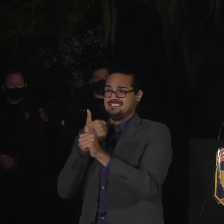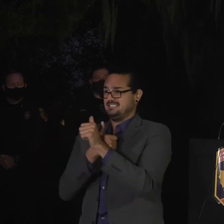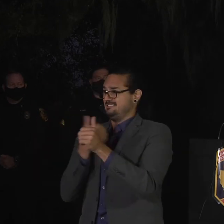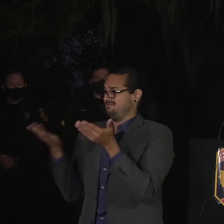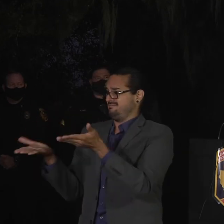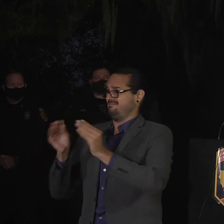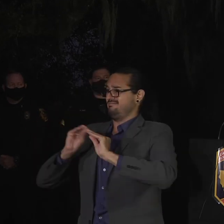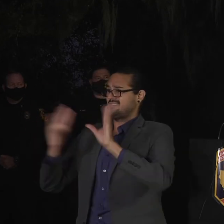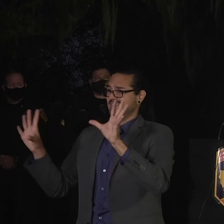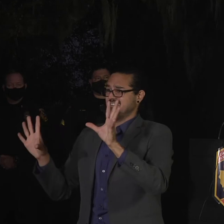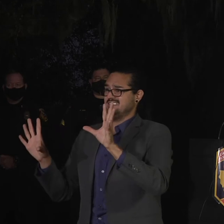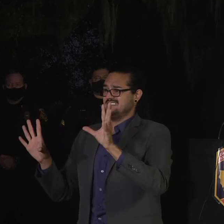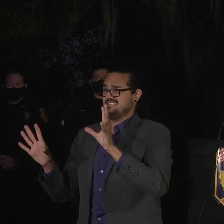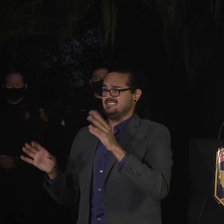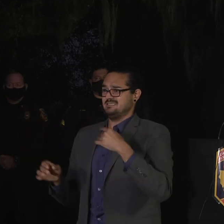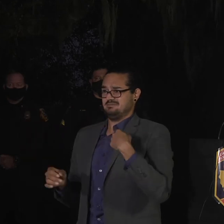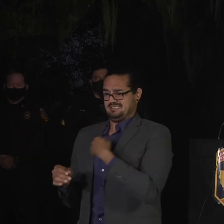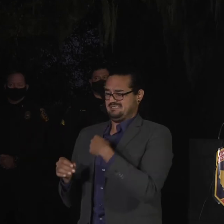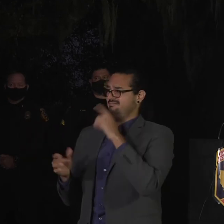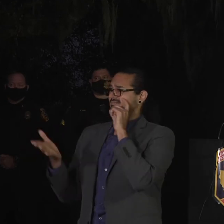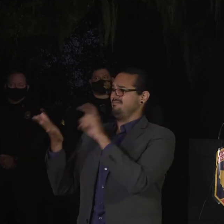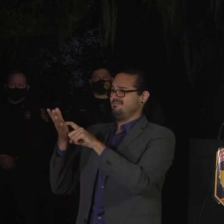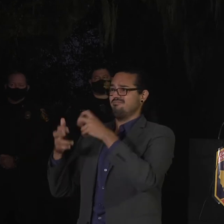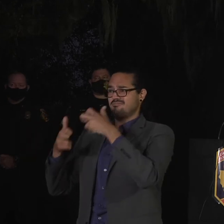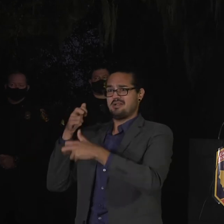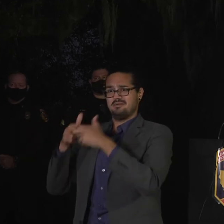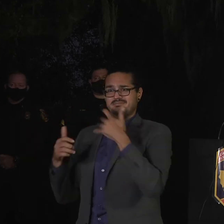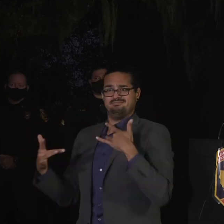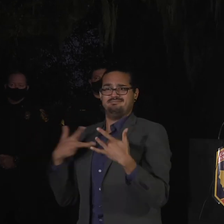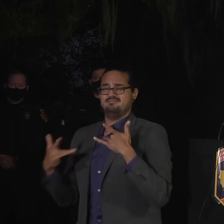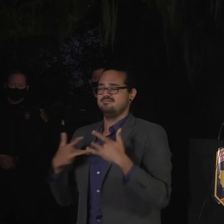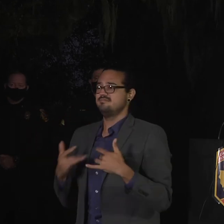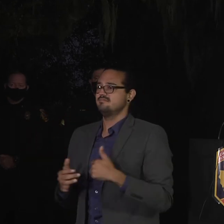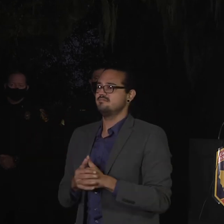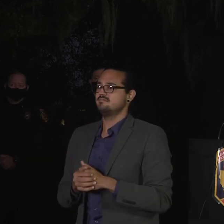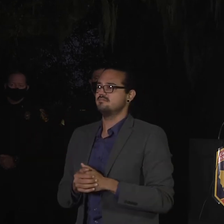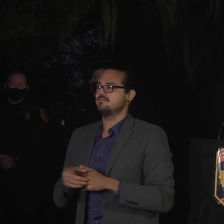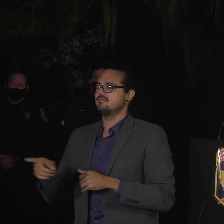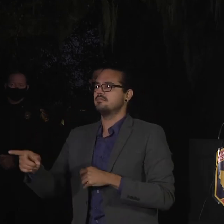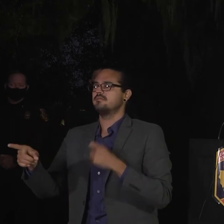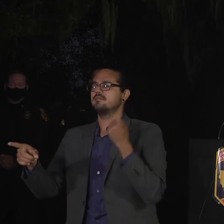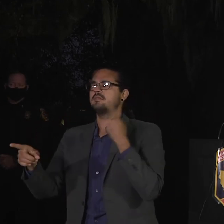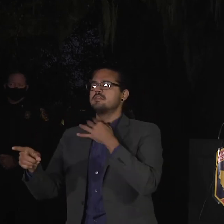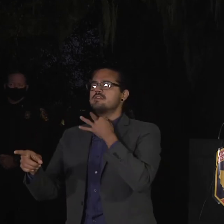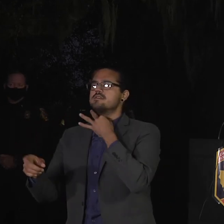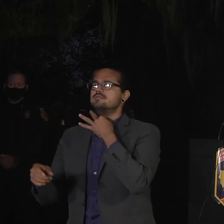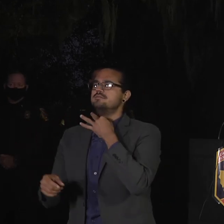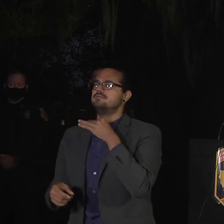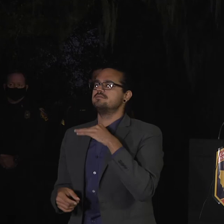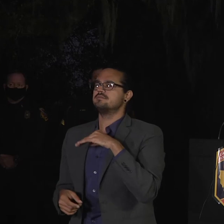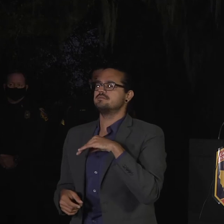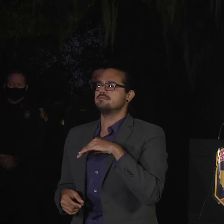it can definitely present a problem. And can you give us an update on the